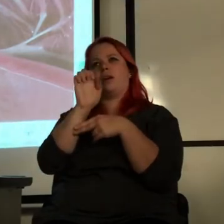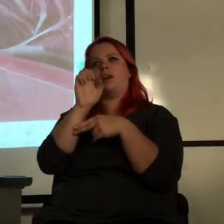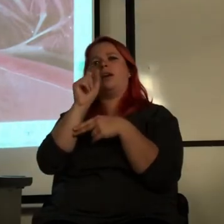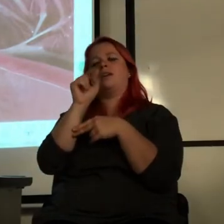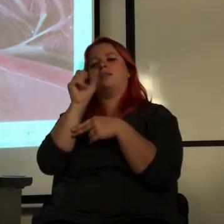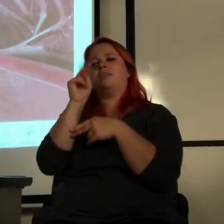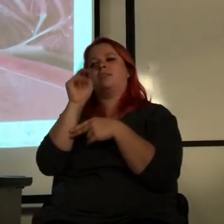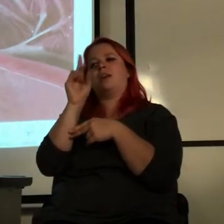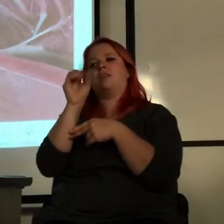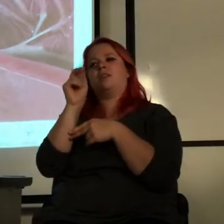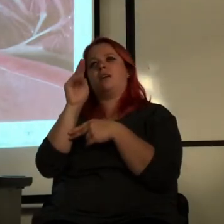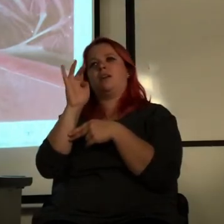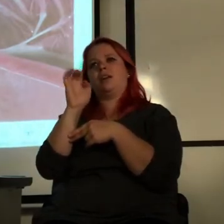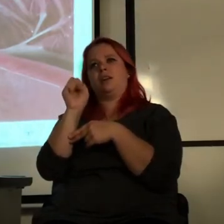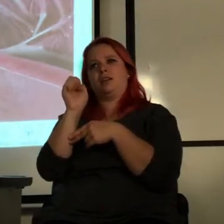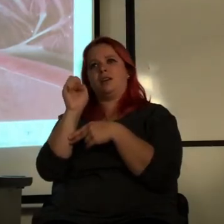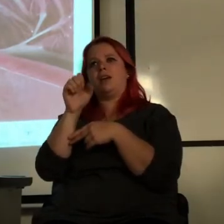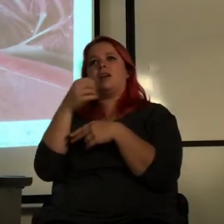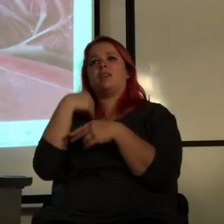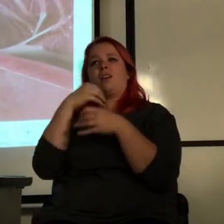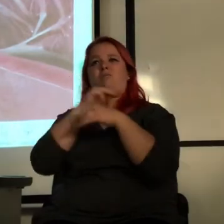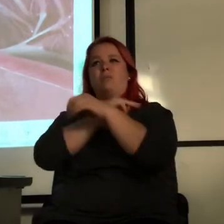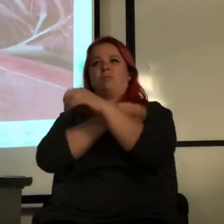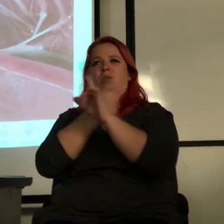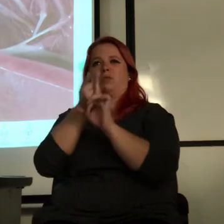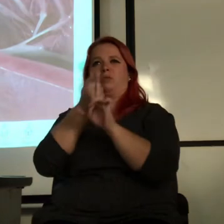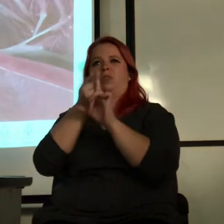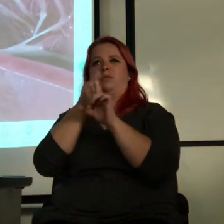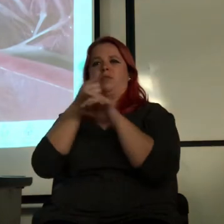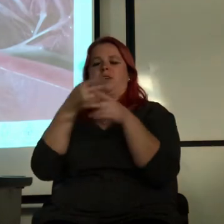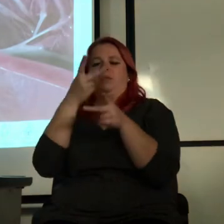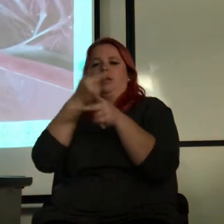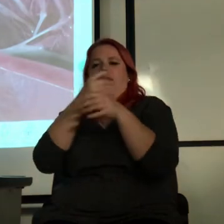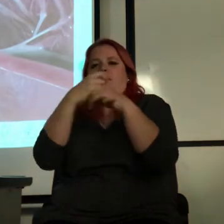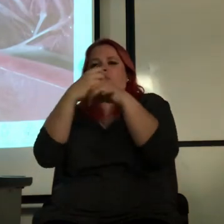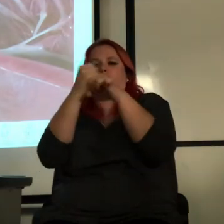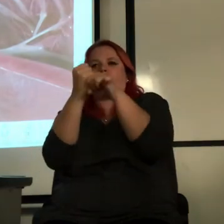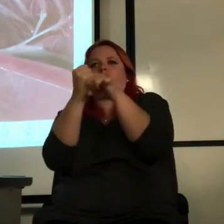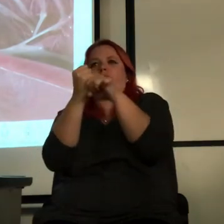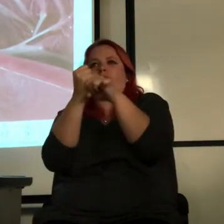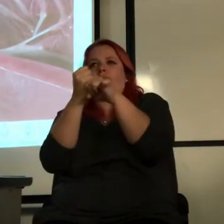that help keep the valve closed during systole. I'm going to highlight those muscles.